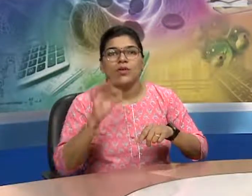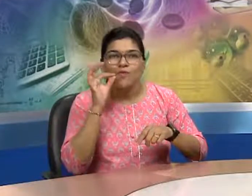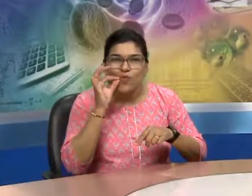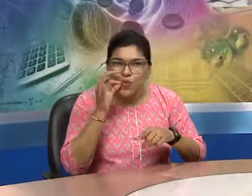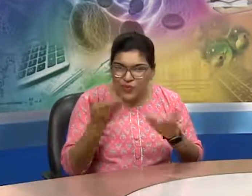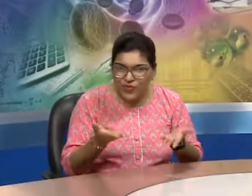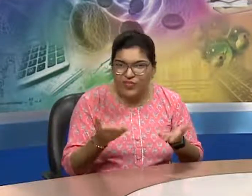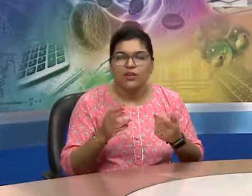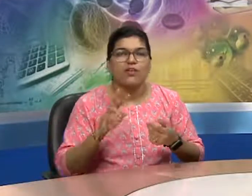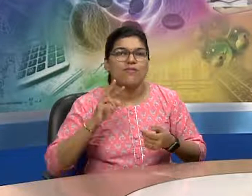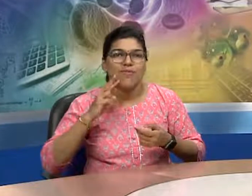food